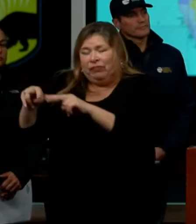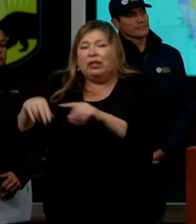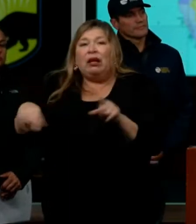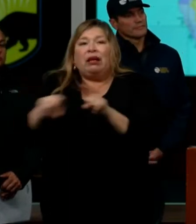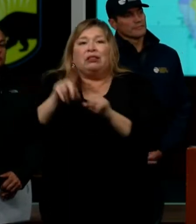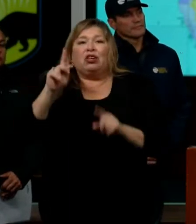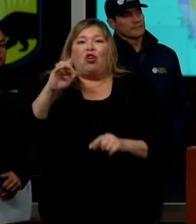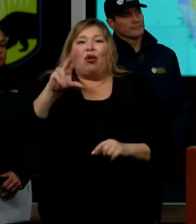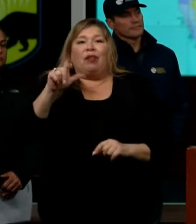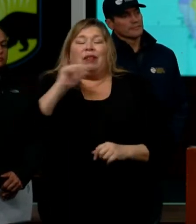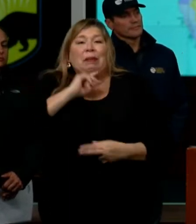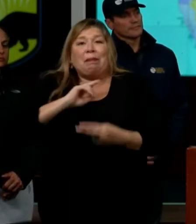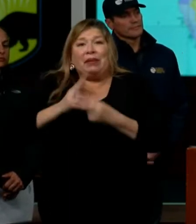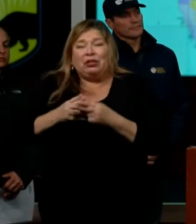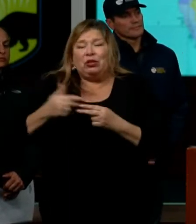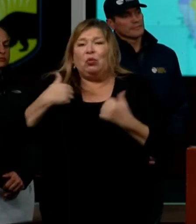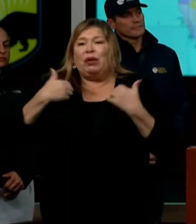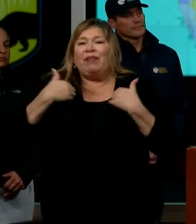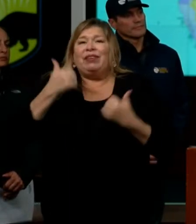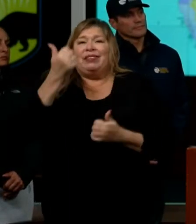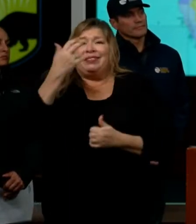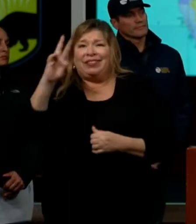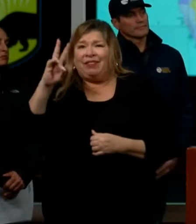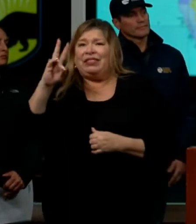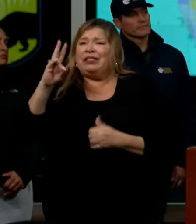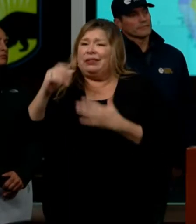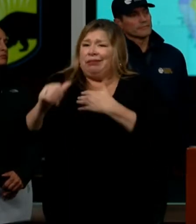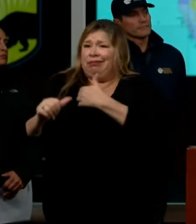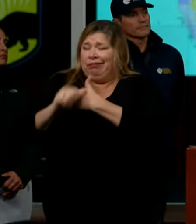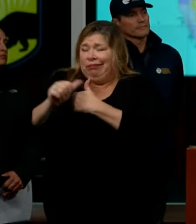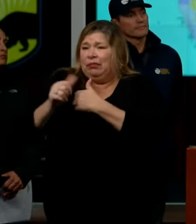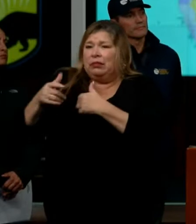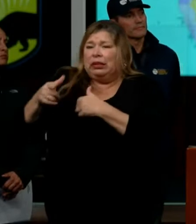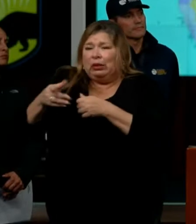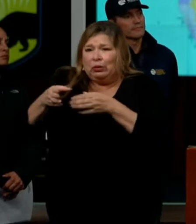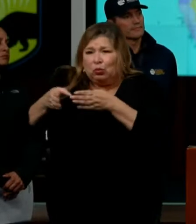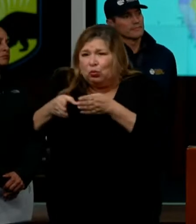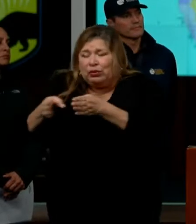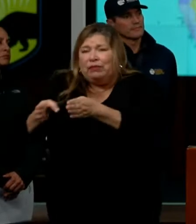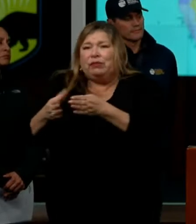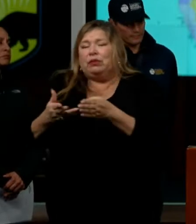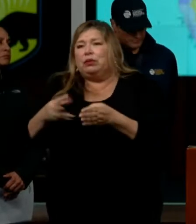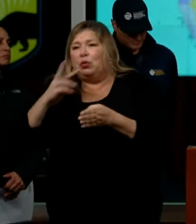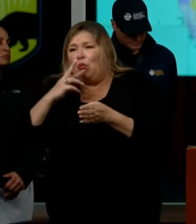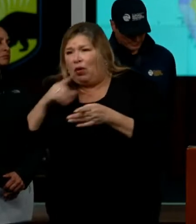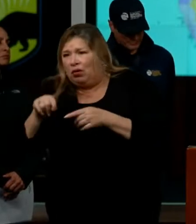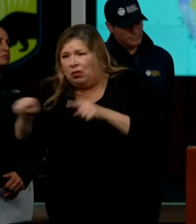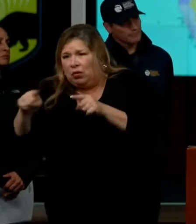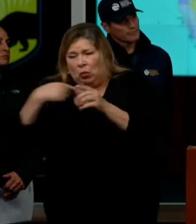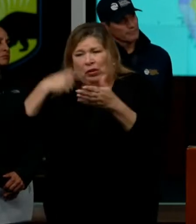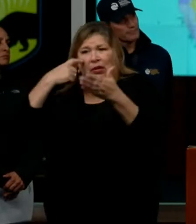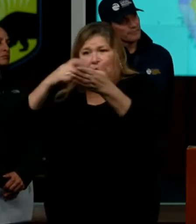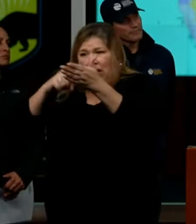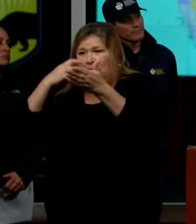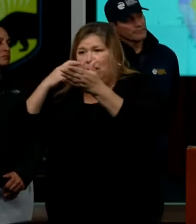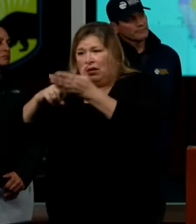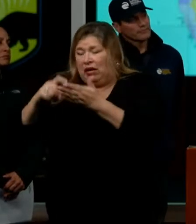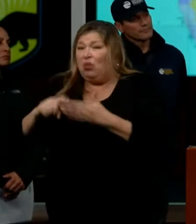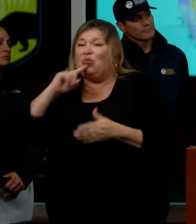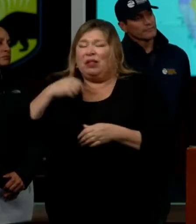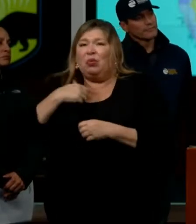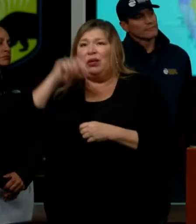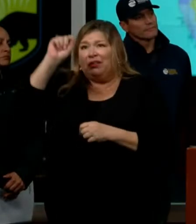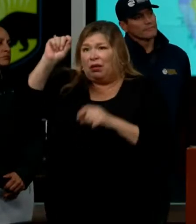we had 17 high-profile sites of creeks and rivers that we had identified, quite literally putting